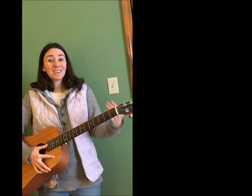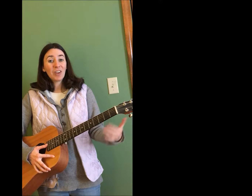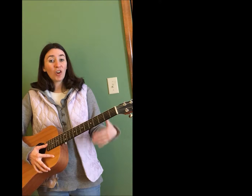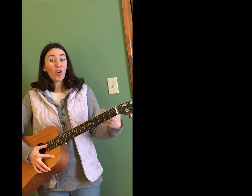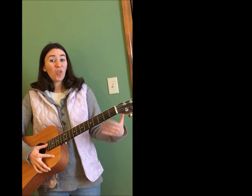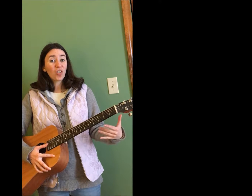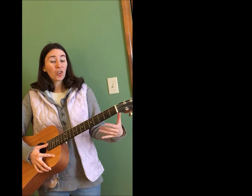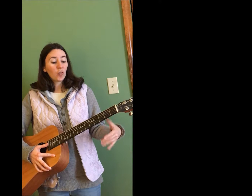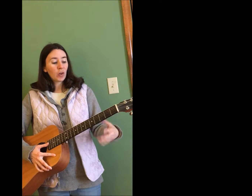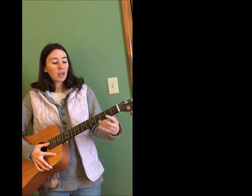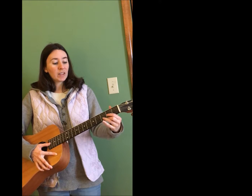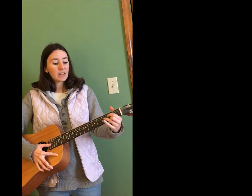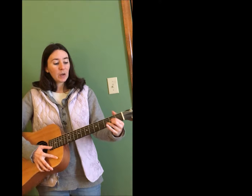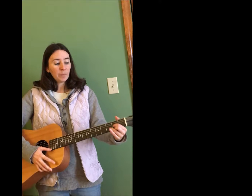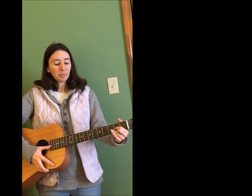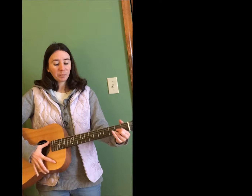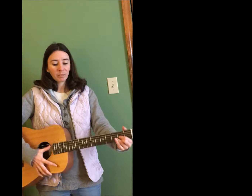song over and over again. So,